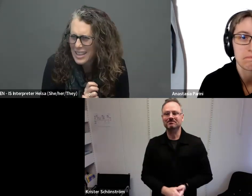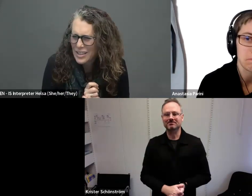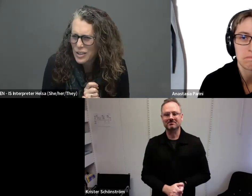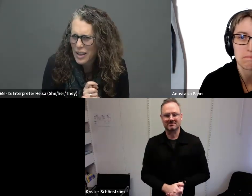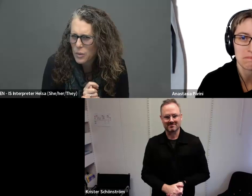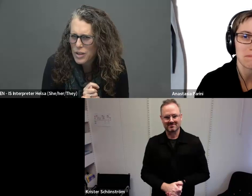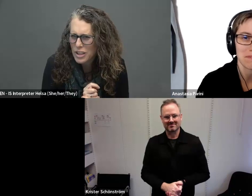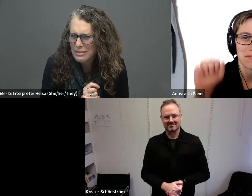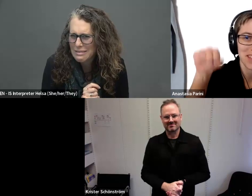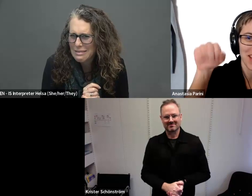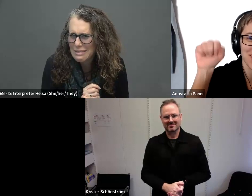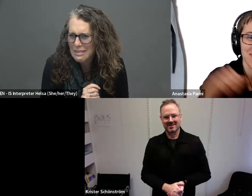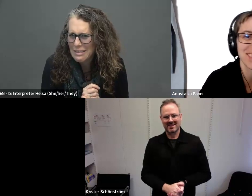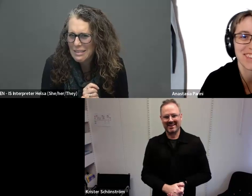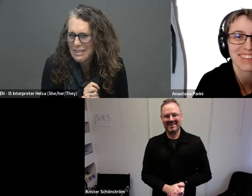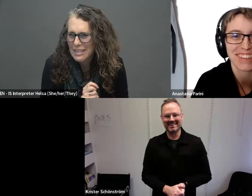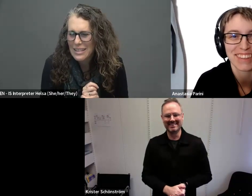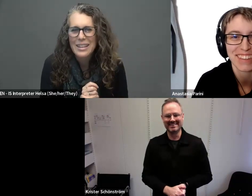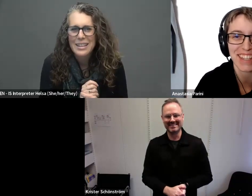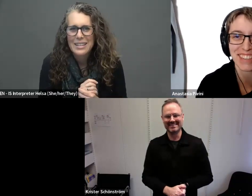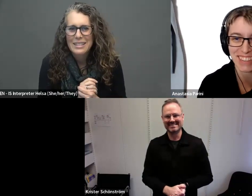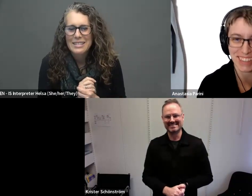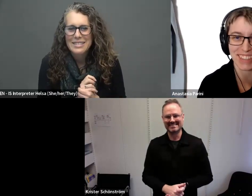Did I answer that question?